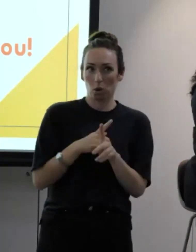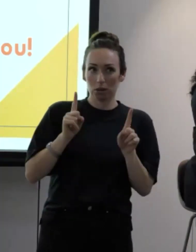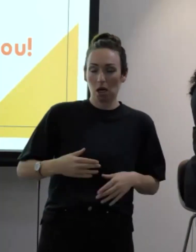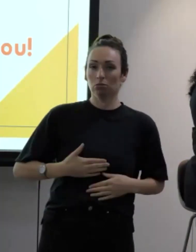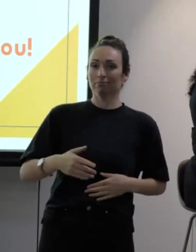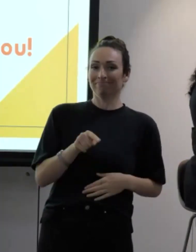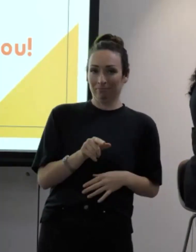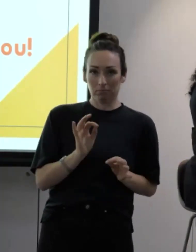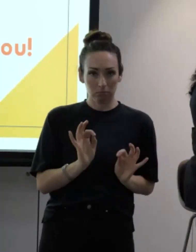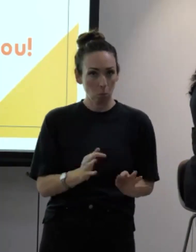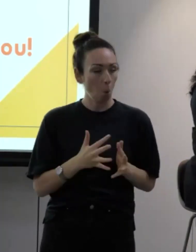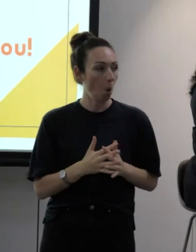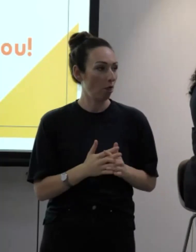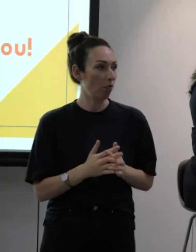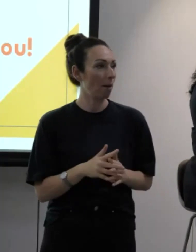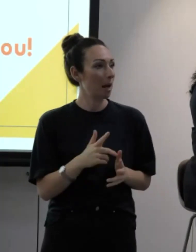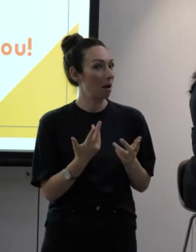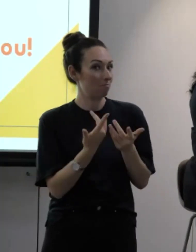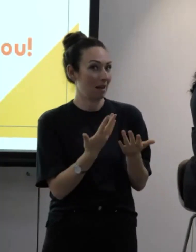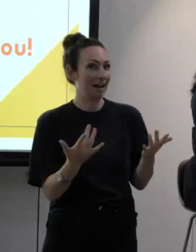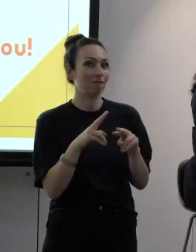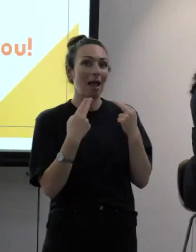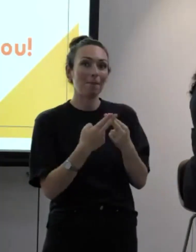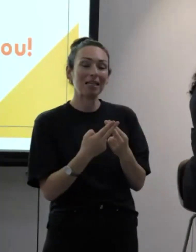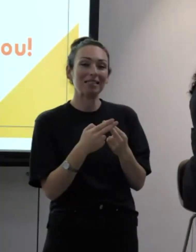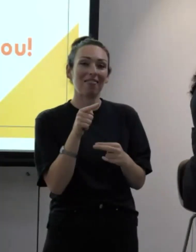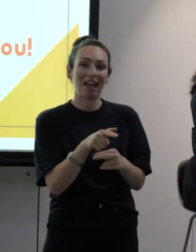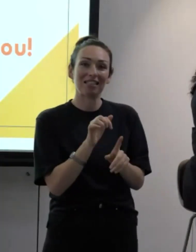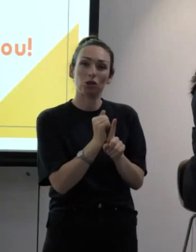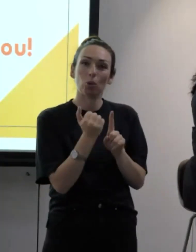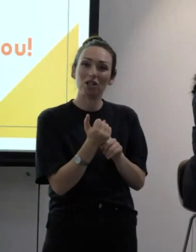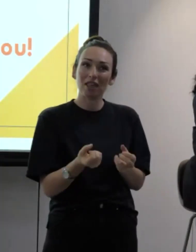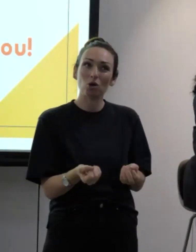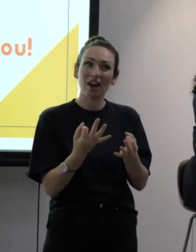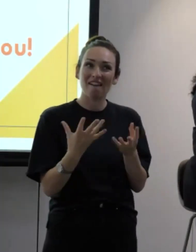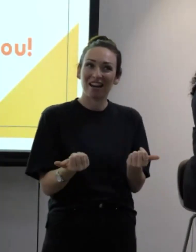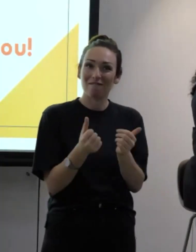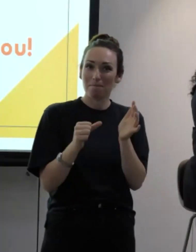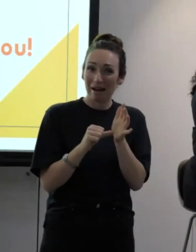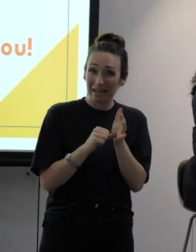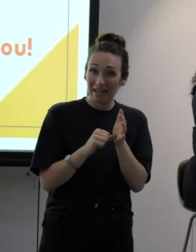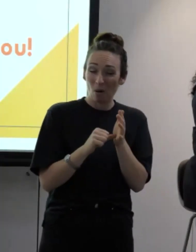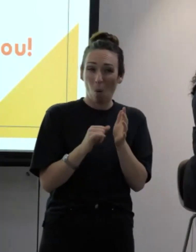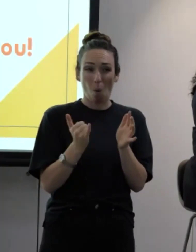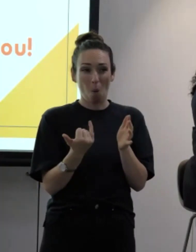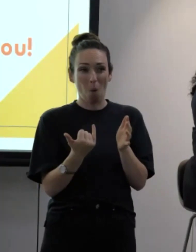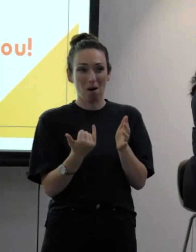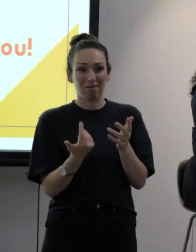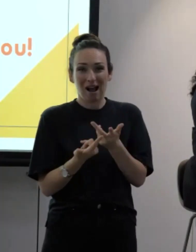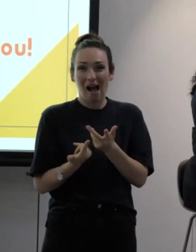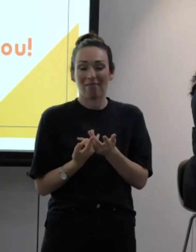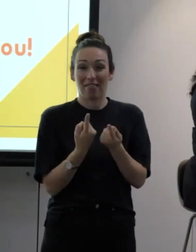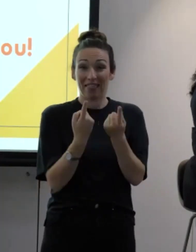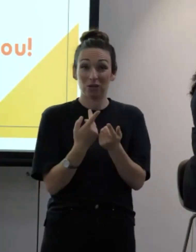families that are in this situation don't have the means, the education, the money to do a lot of those things.